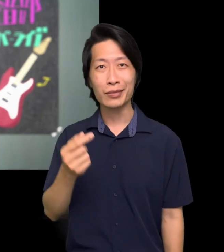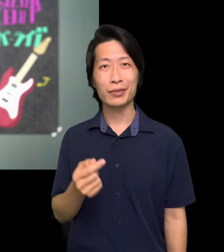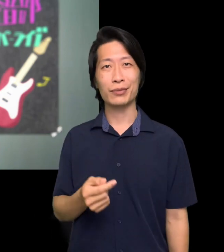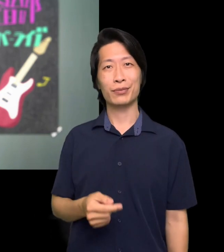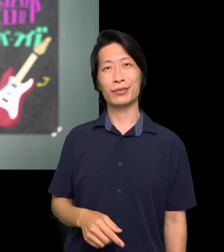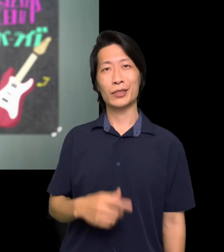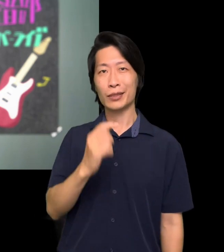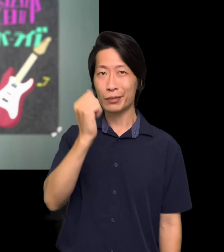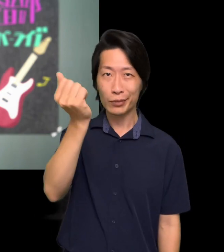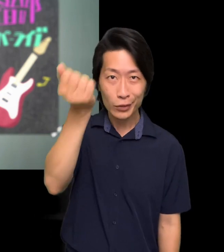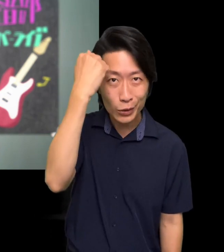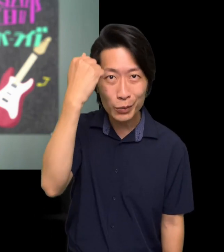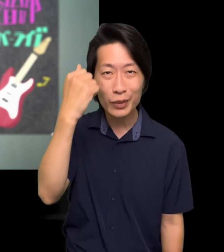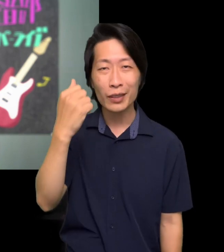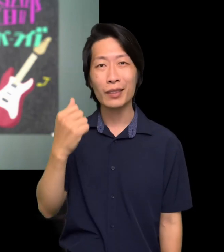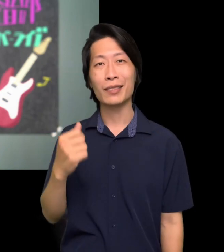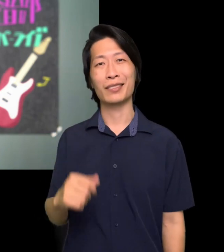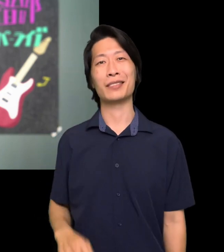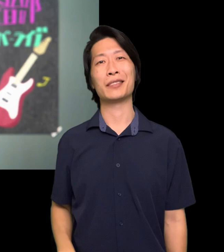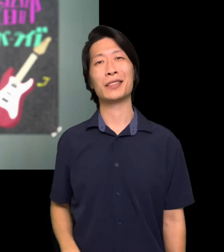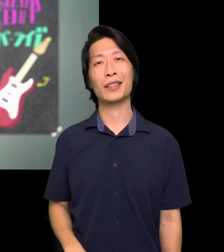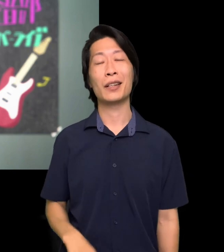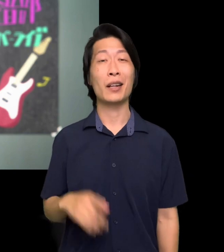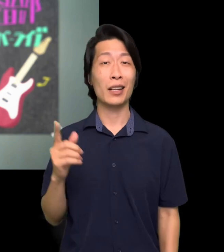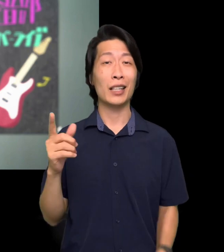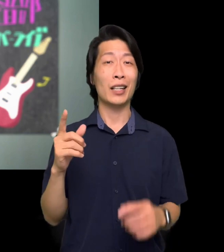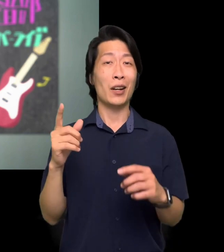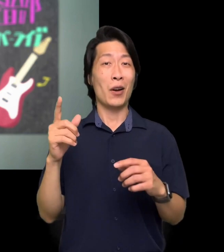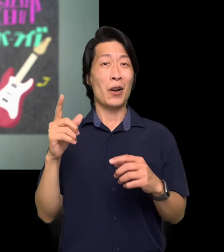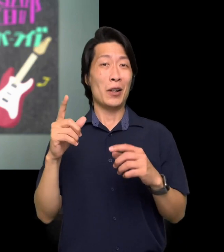Moron, or stupid.